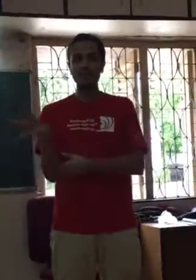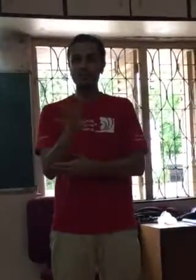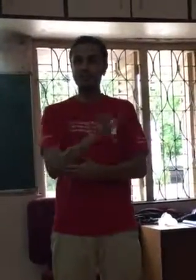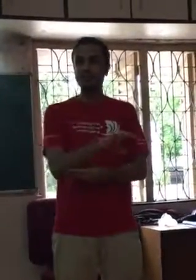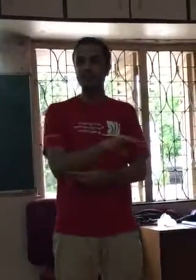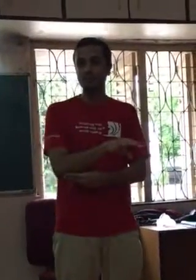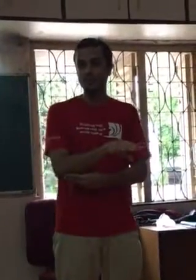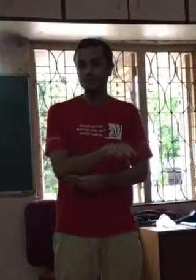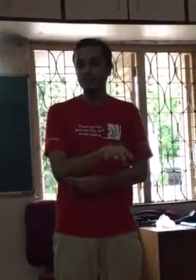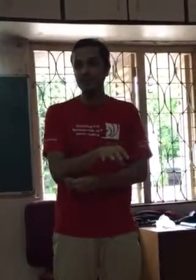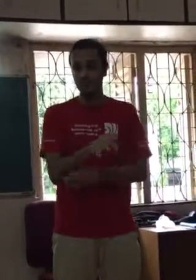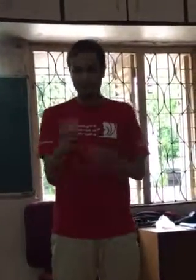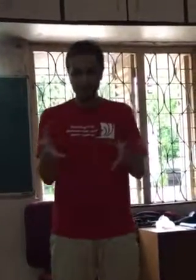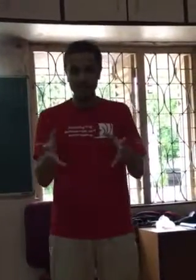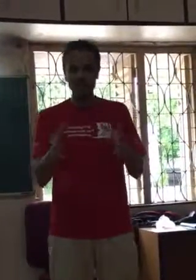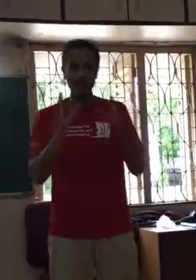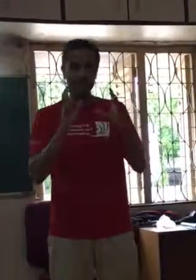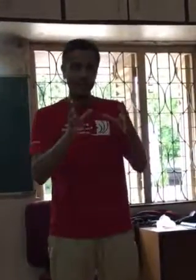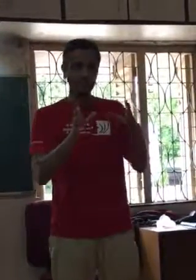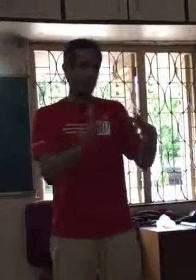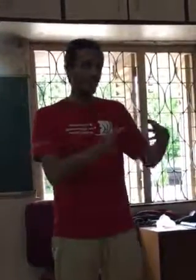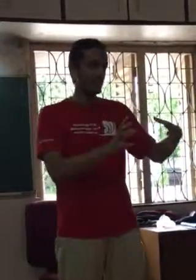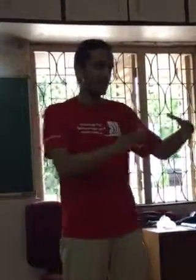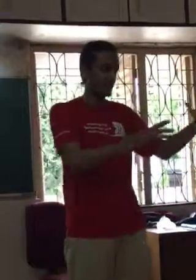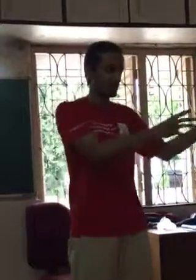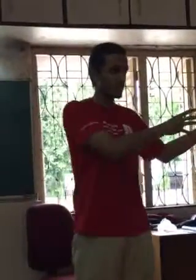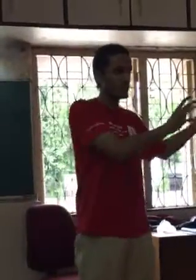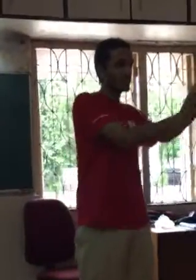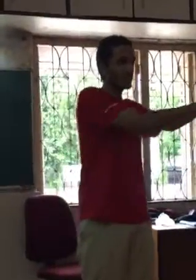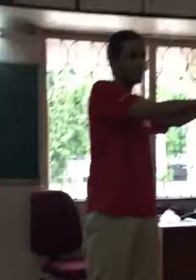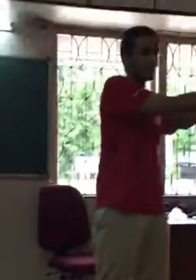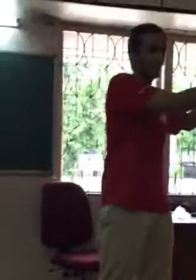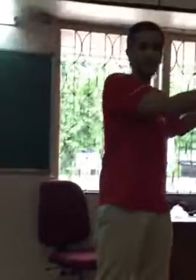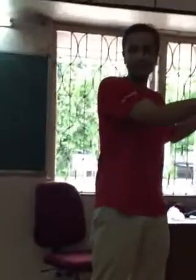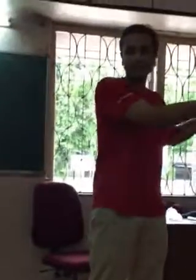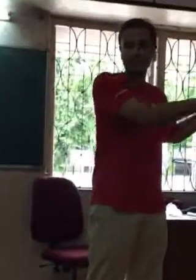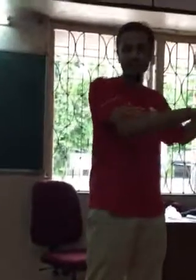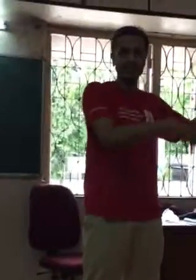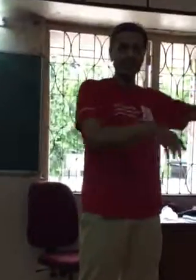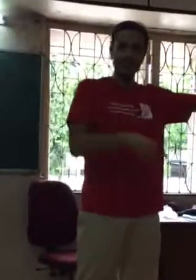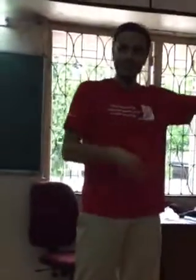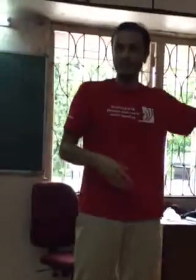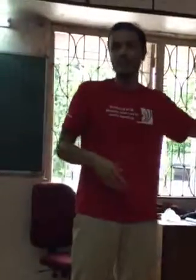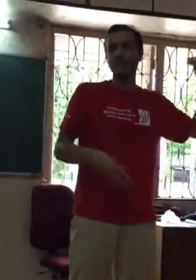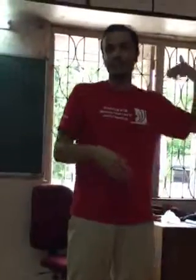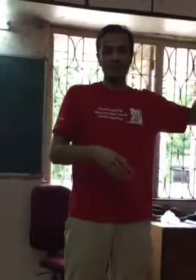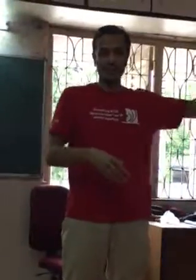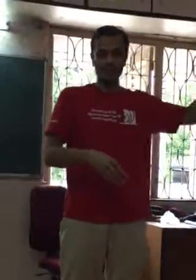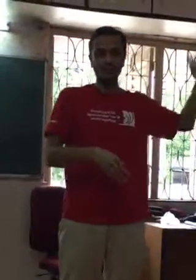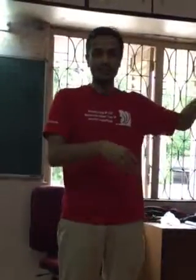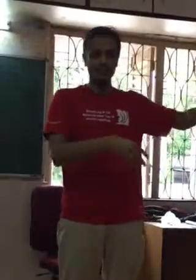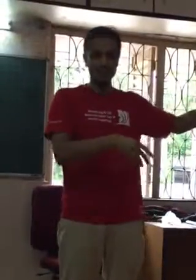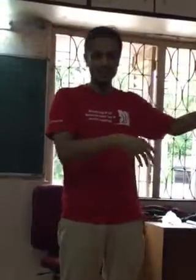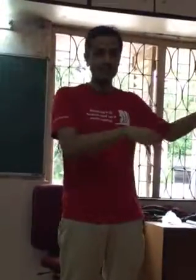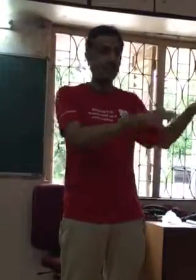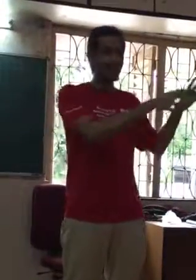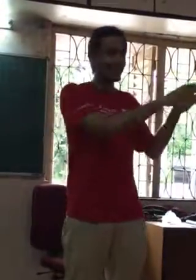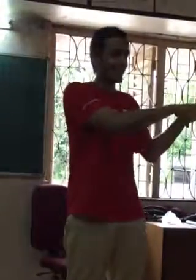of CO2. So for example, if 10 kgs of food waste goes to a landfill in Dionad or Kanjurmarg or whatever, that